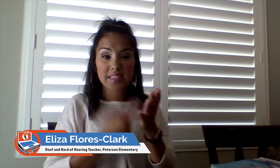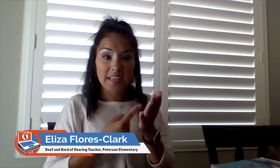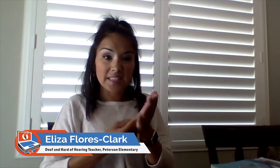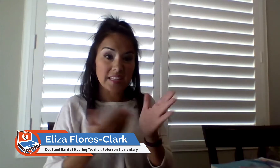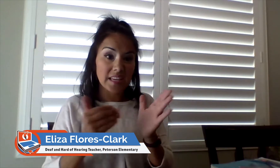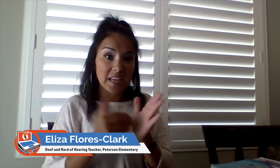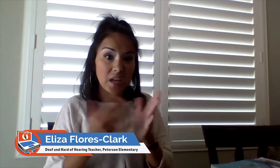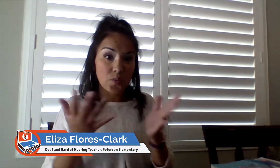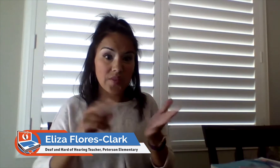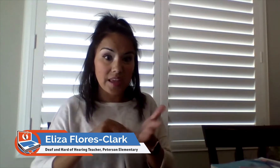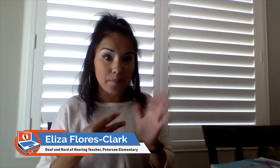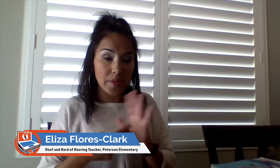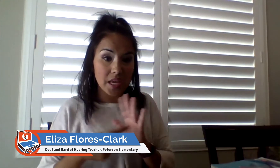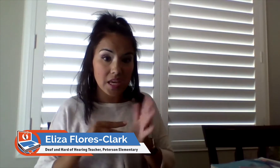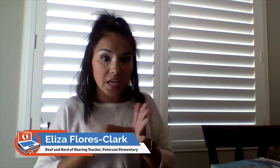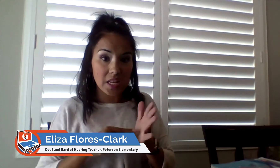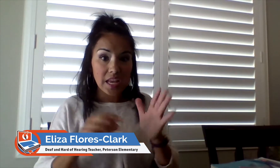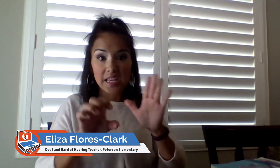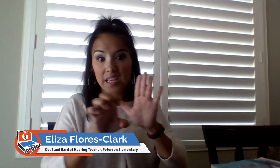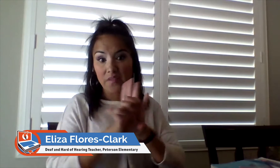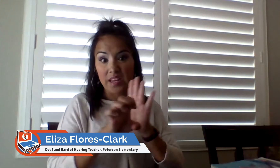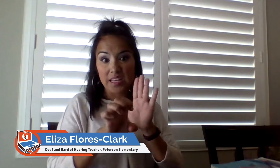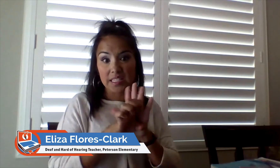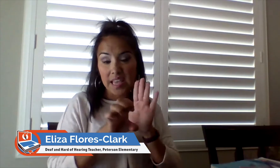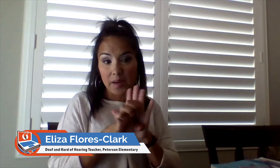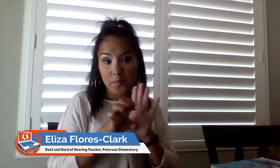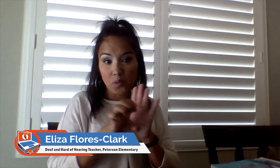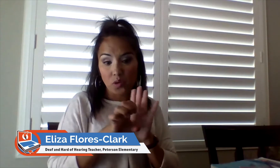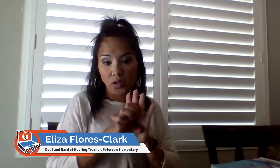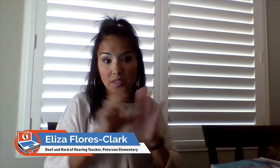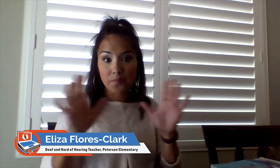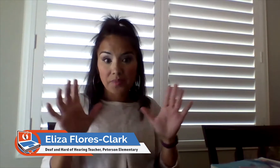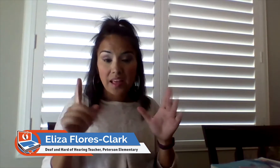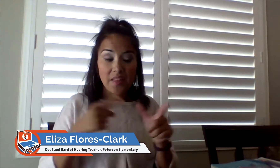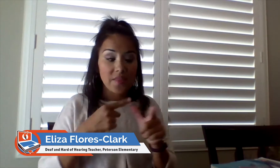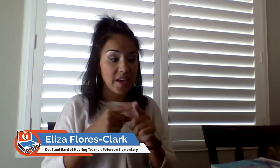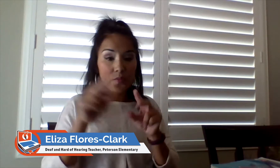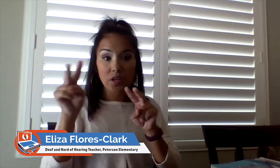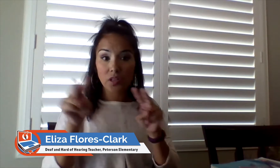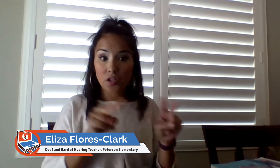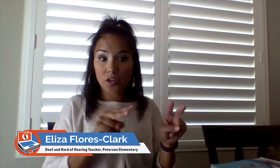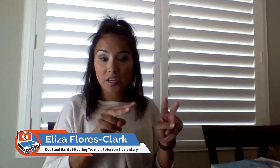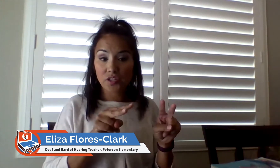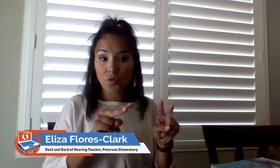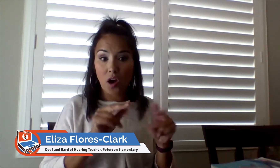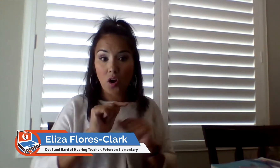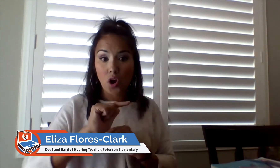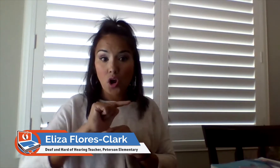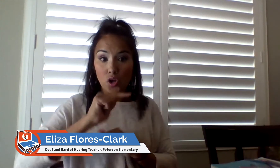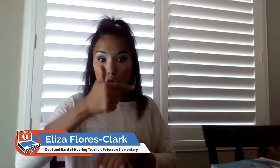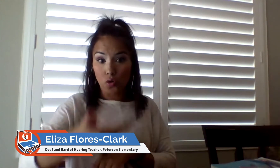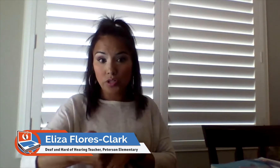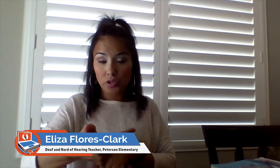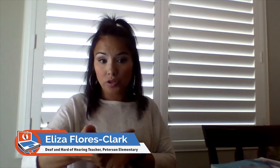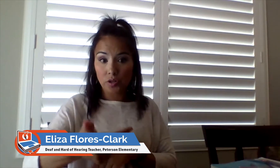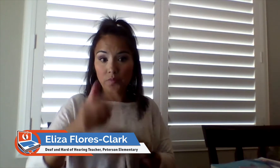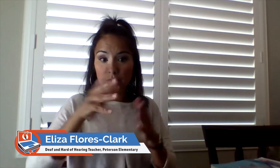discussing again what they mean, giving examples. Then we look into our Your Turn